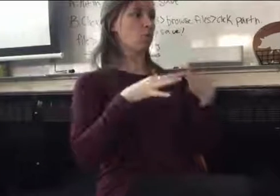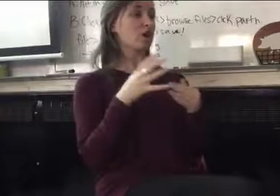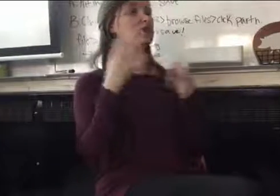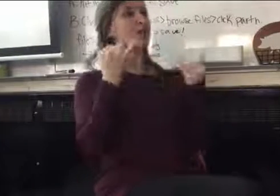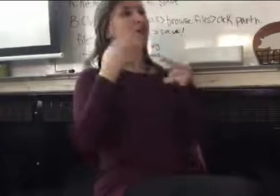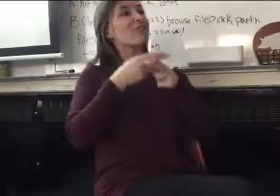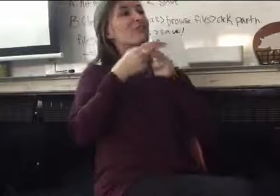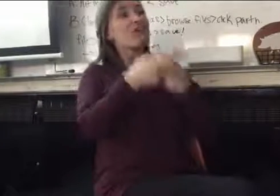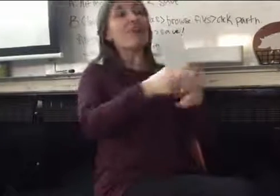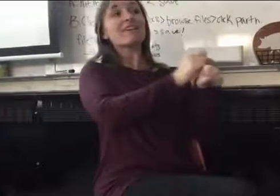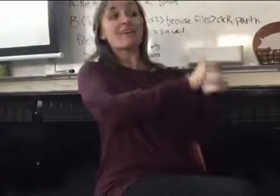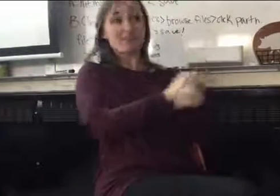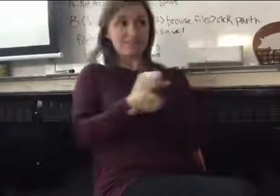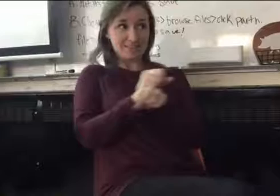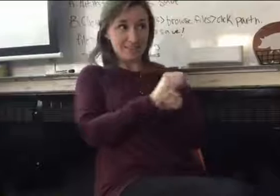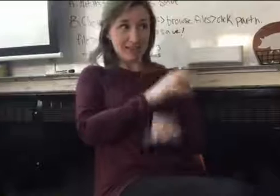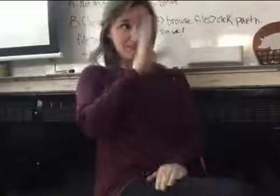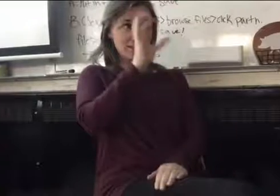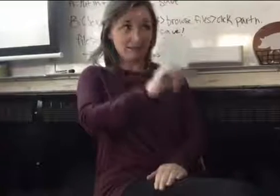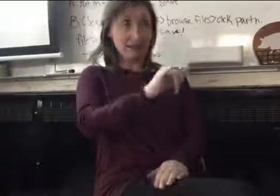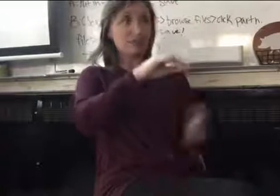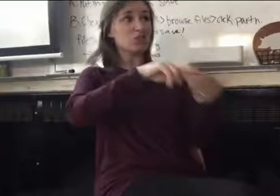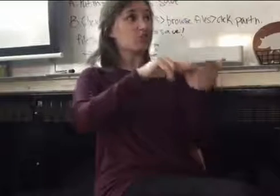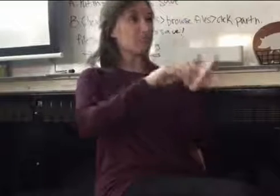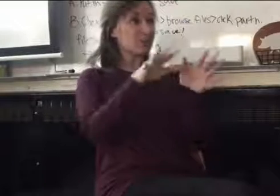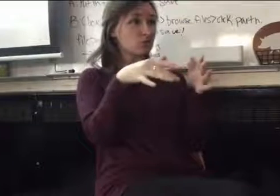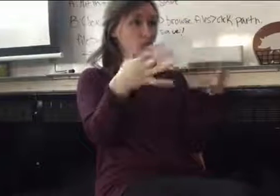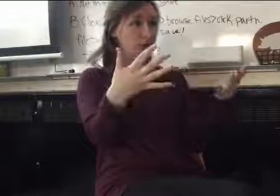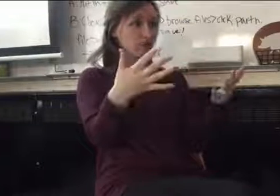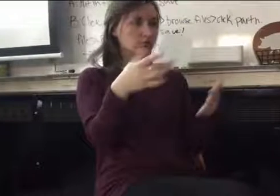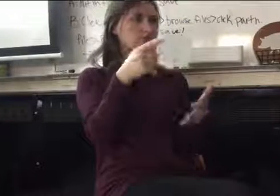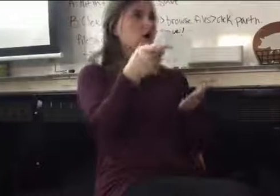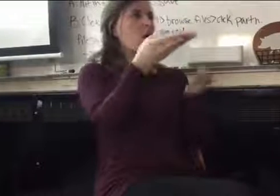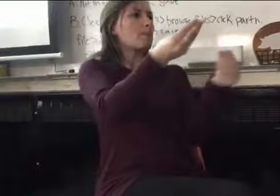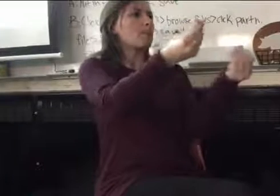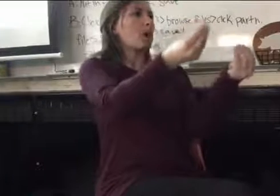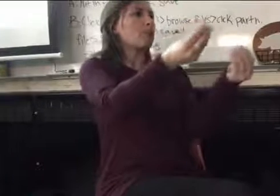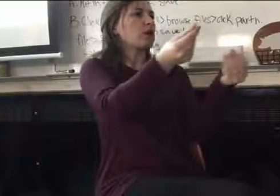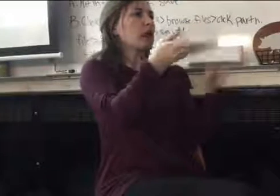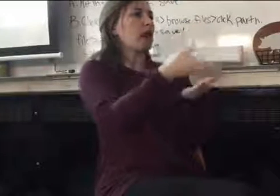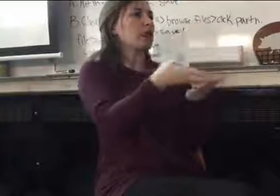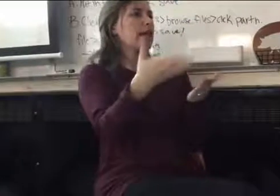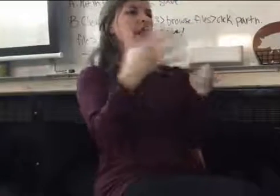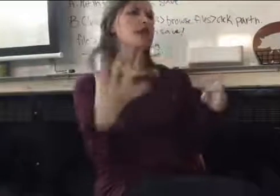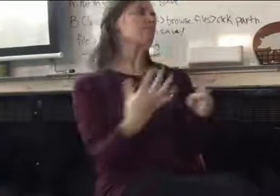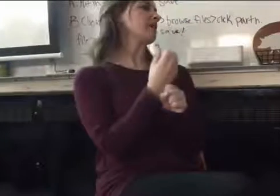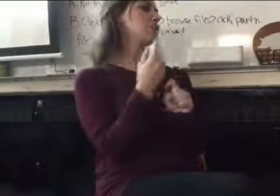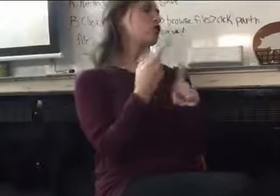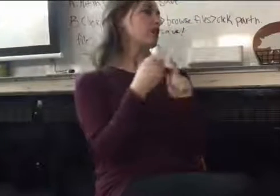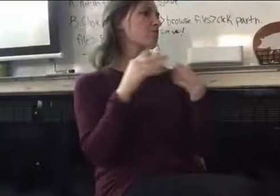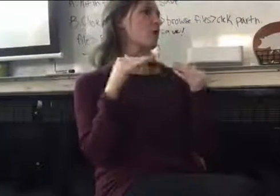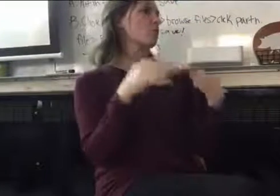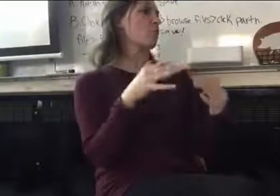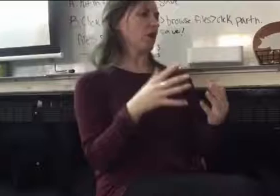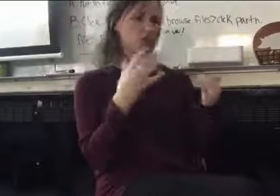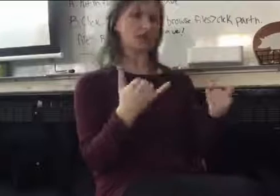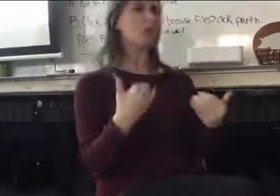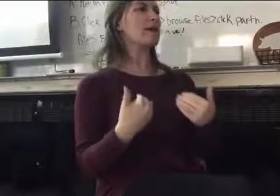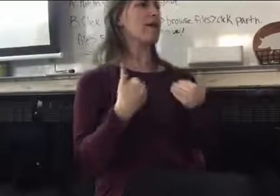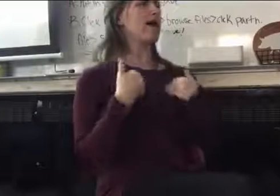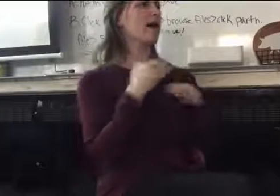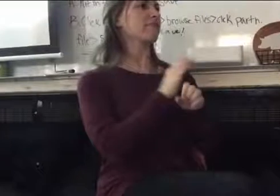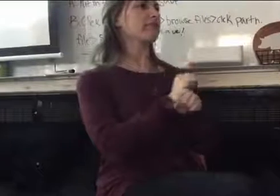contraband, which means that a slave is what? It's a property in a victory of war. So what happens is Lincoln has